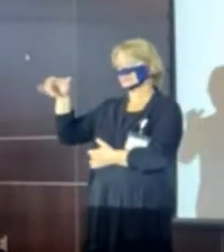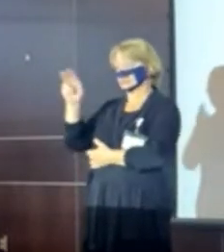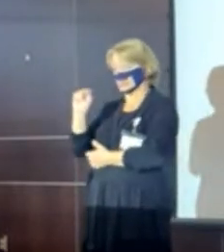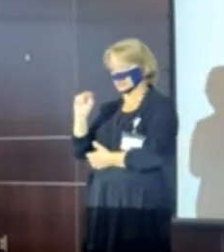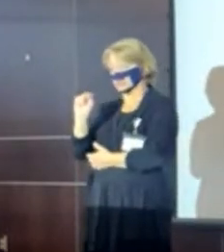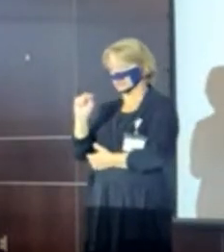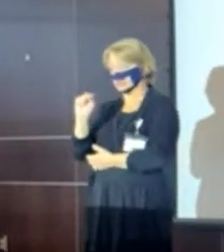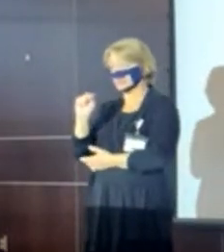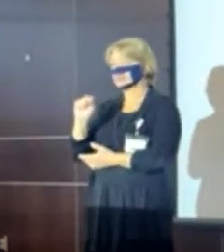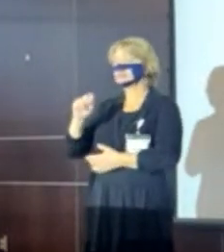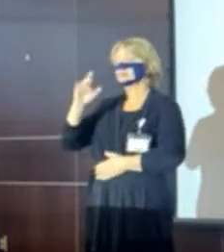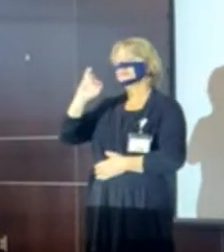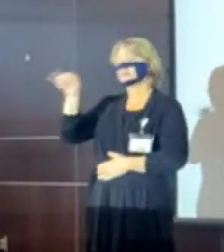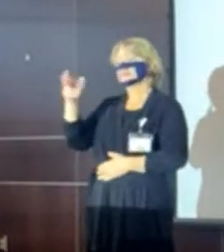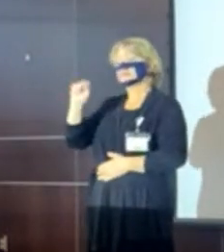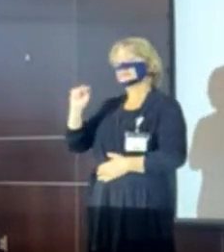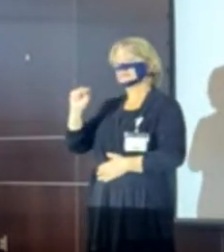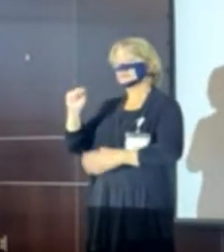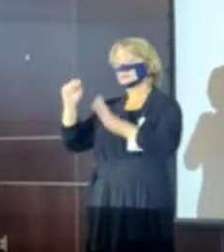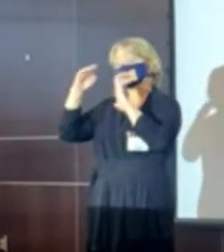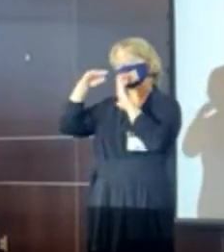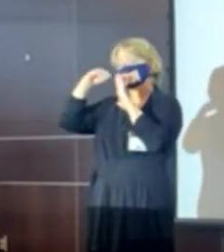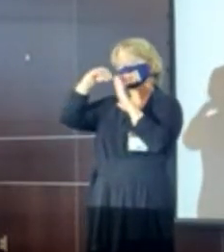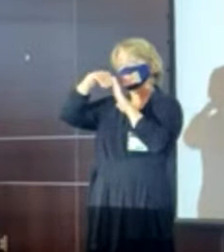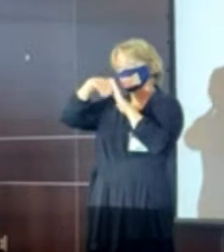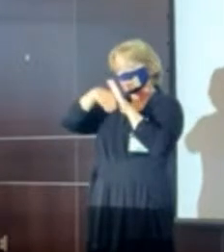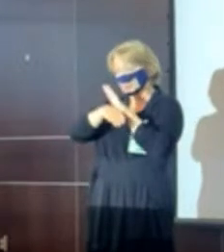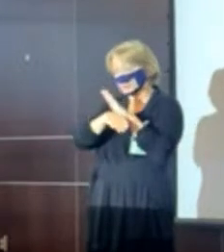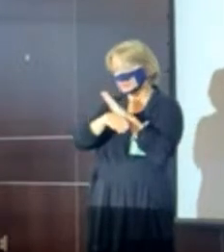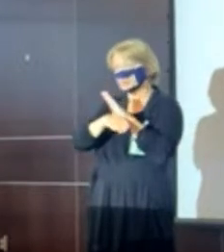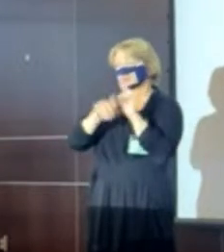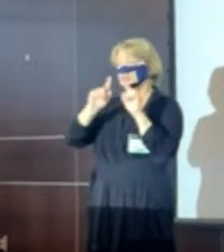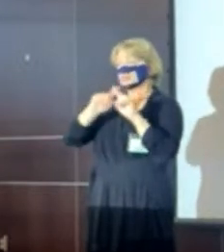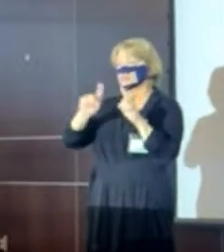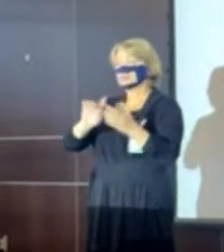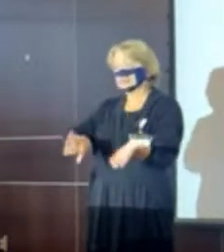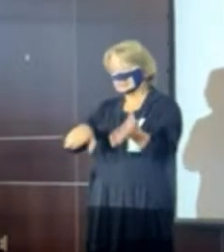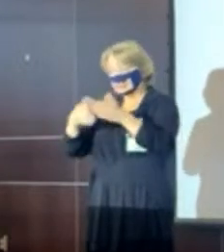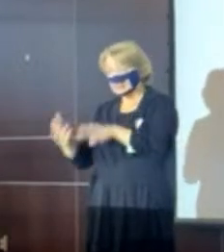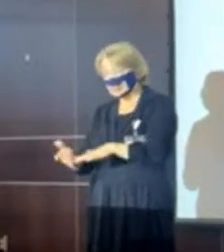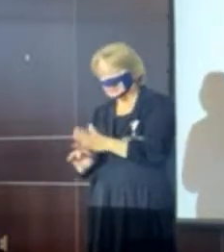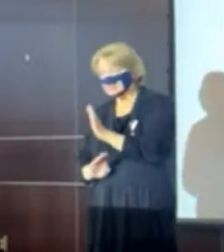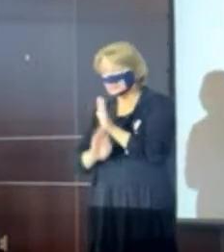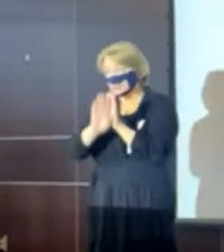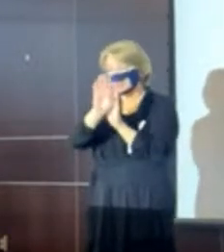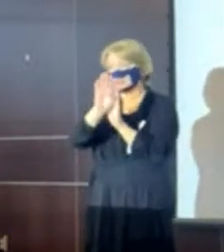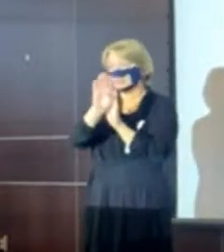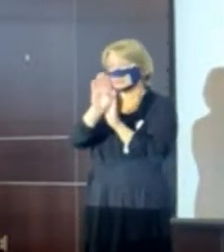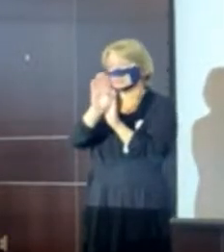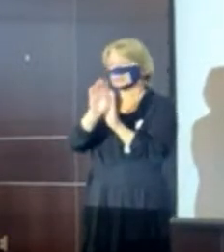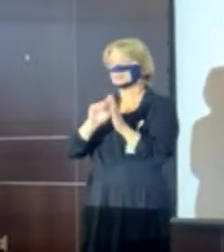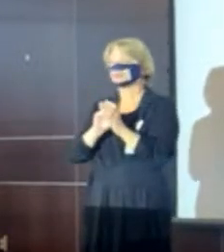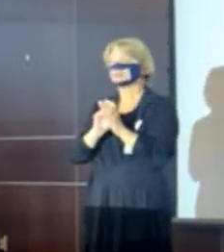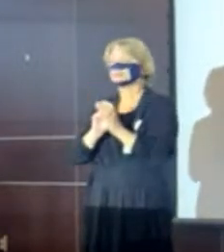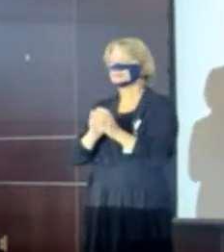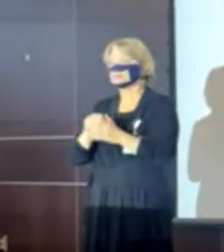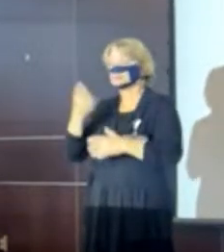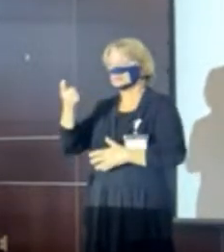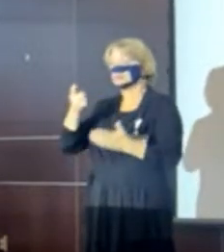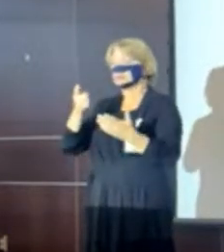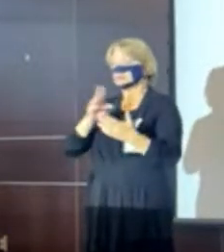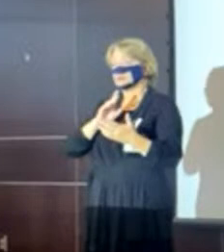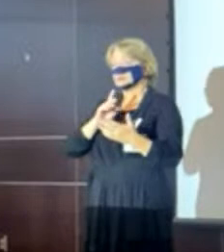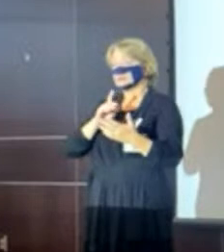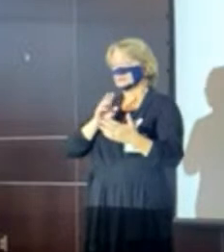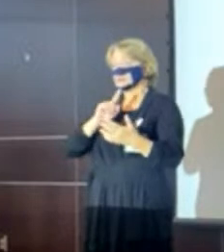though the cases dropped, the deaths obviously rose as a slight lagging indicator. Are the death